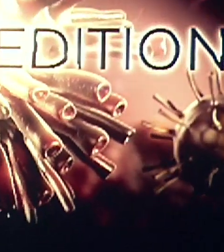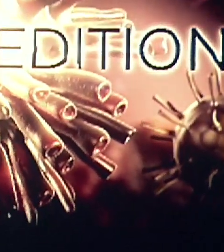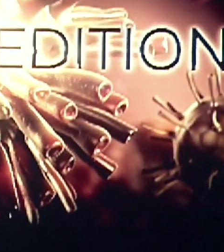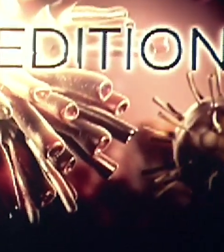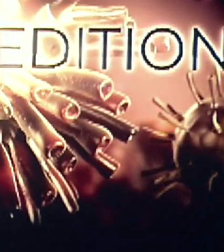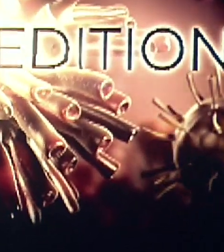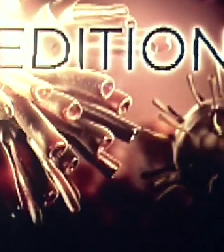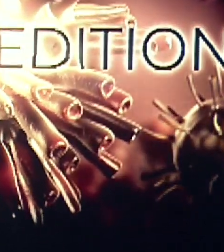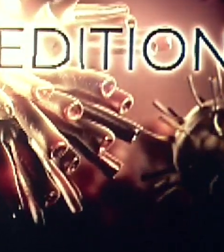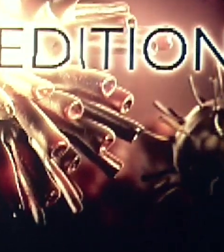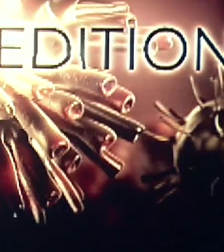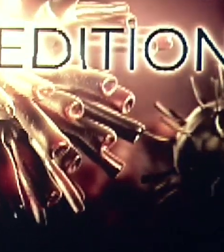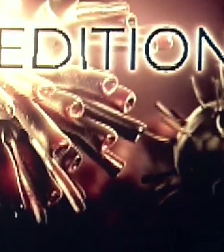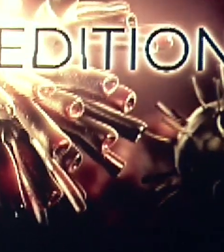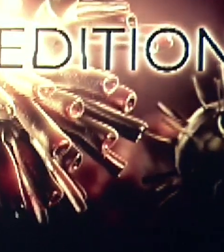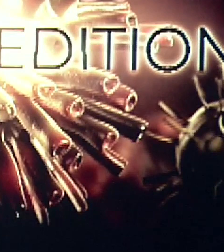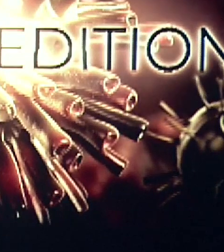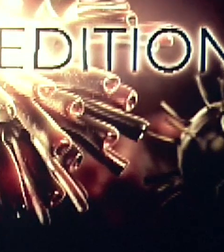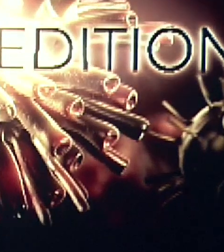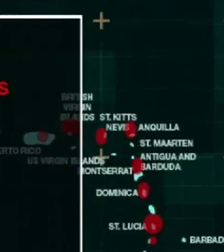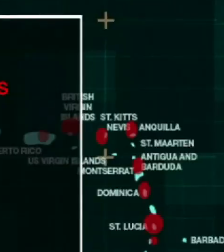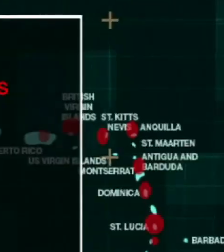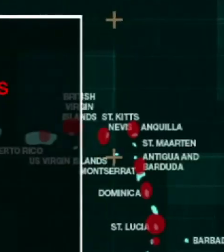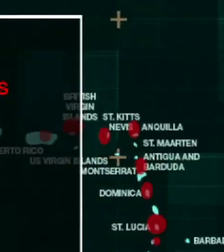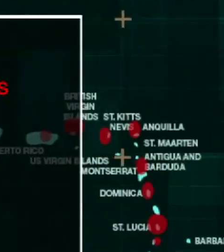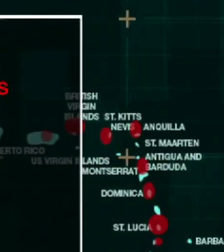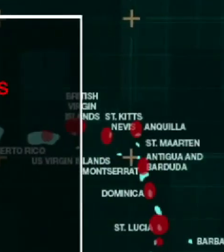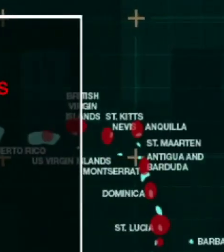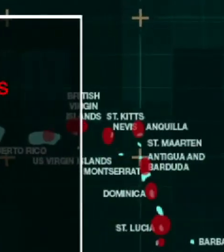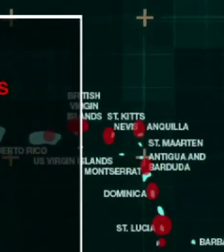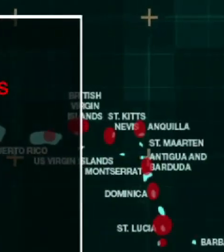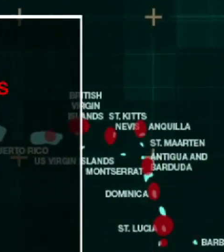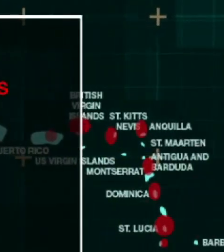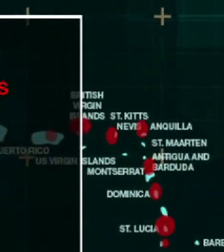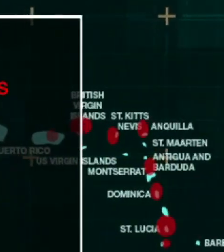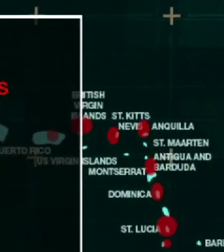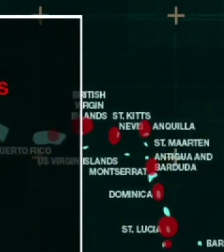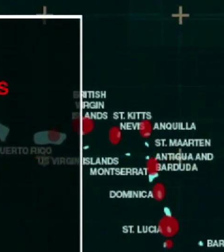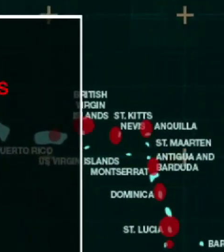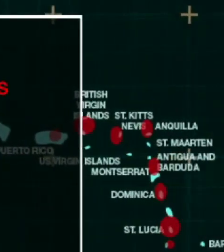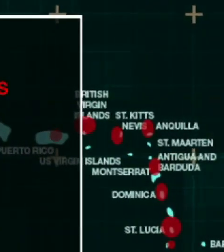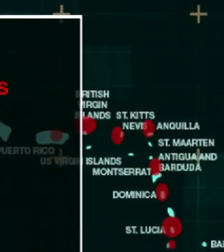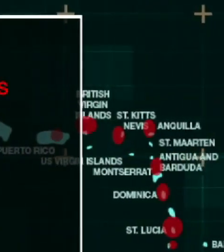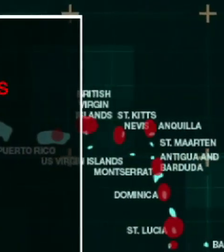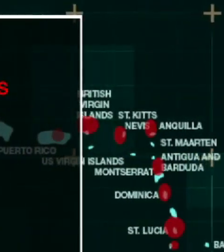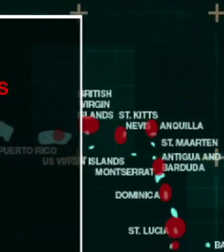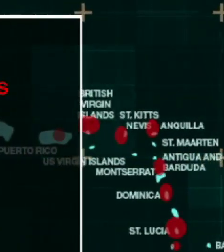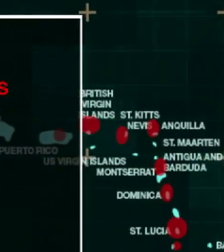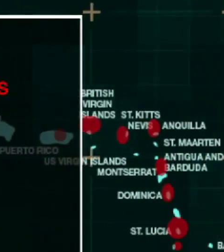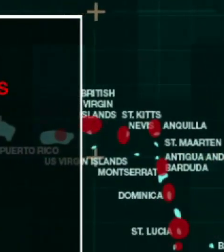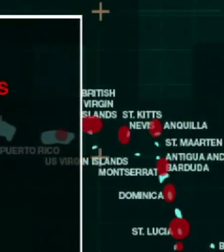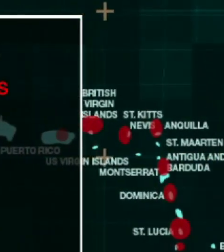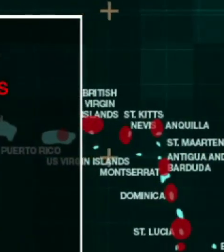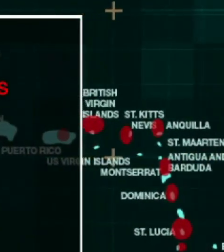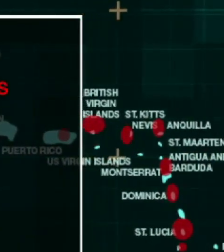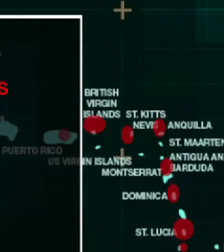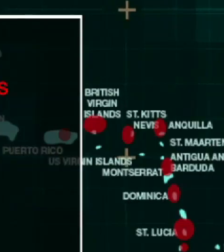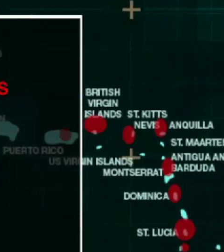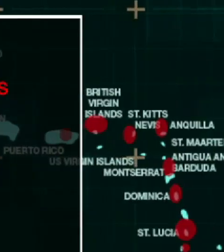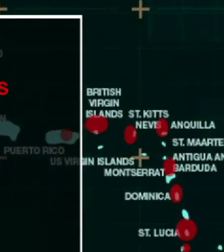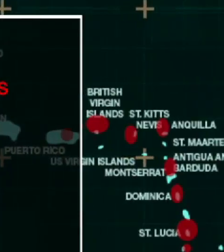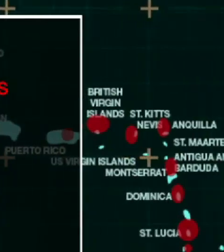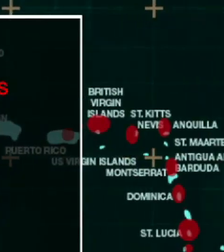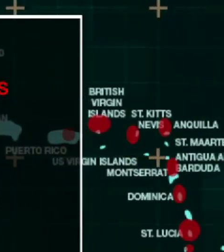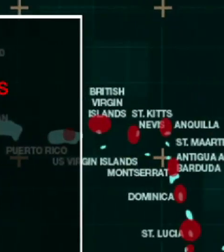your morning edition. And just like that, the Bahamas picked up another 4 COVID-19 cases, pushing the total as of 5